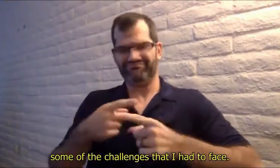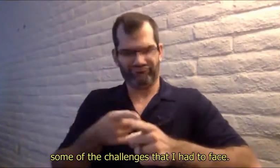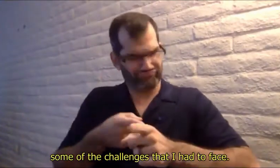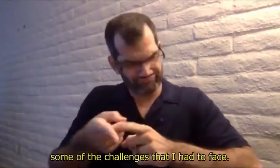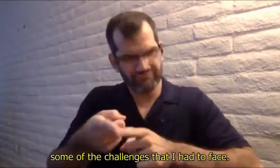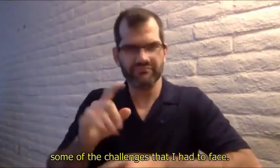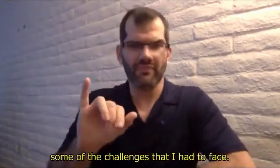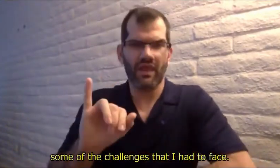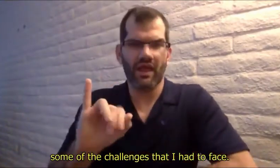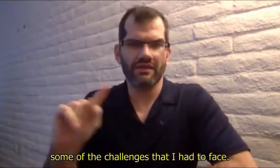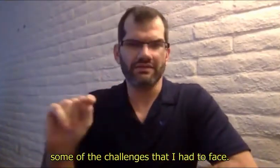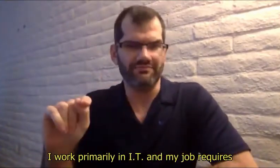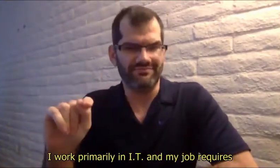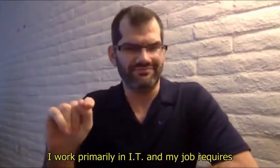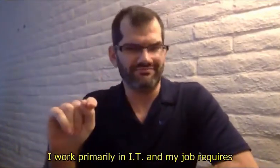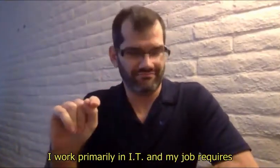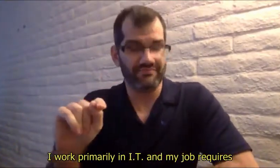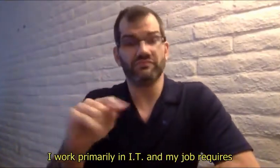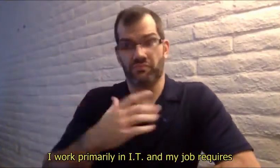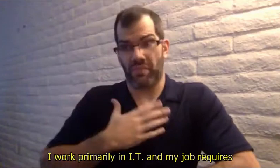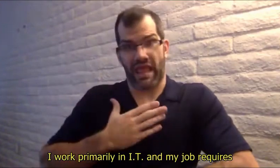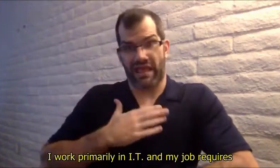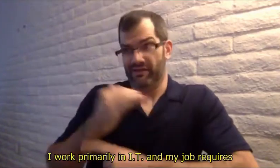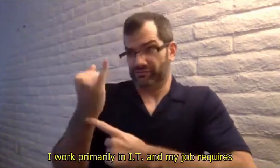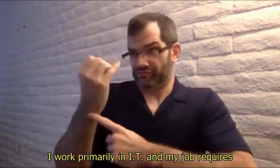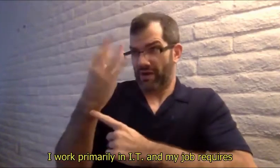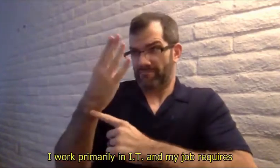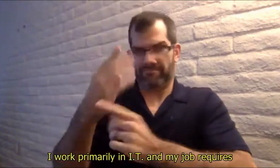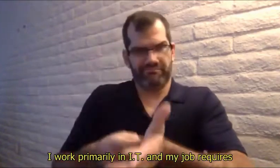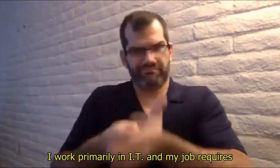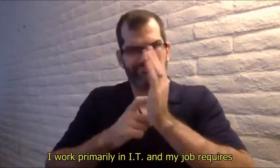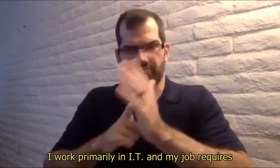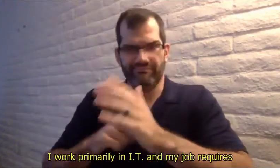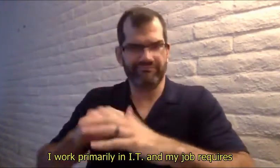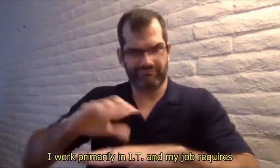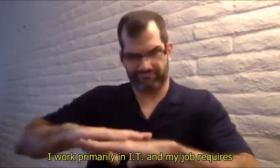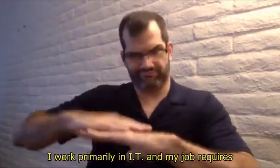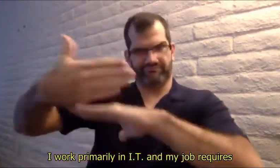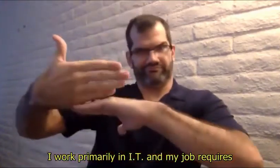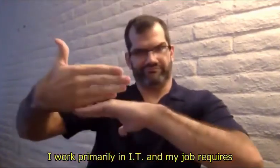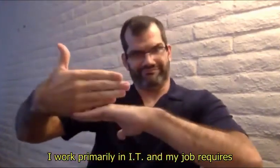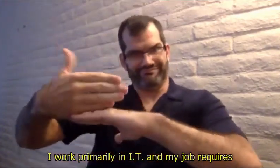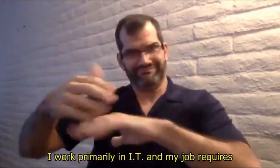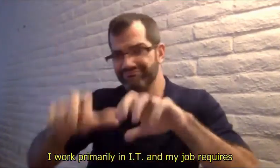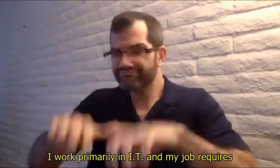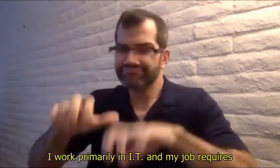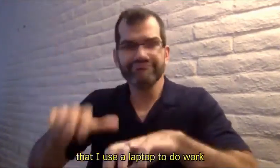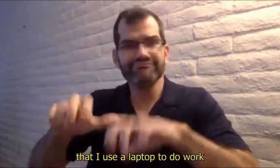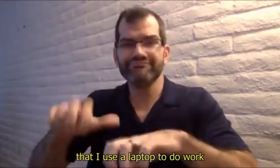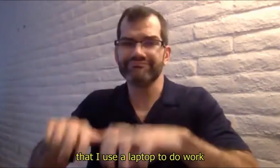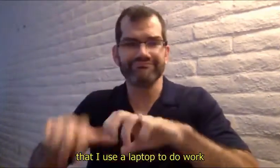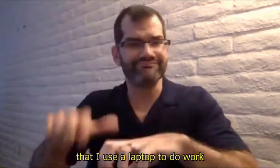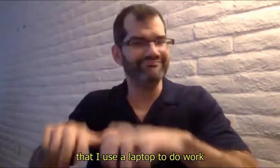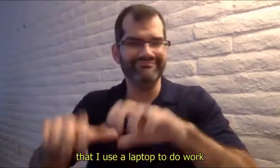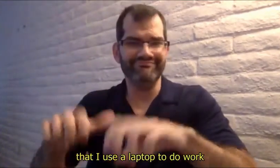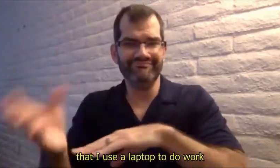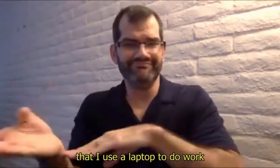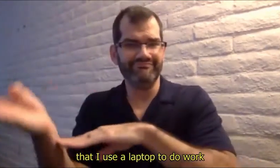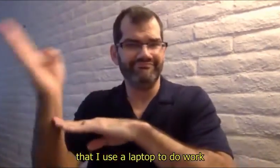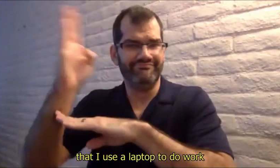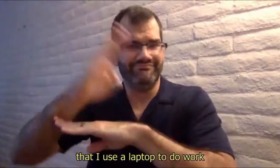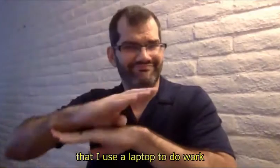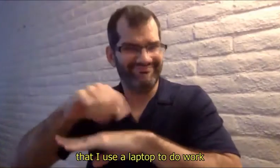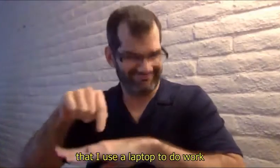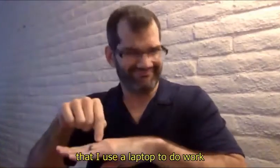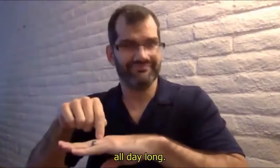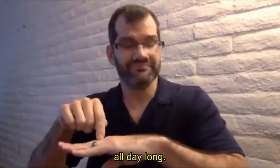face. I work primarily in IT, and my job requires that I use a laptop to do